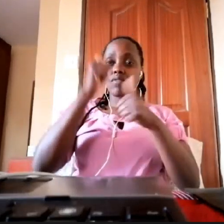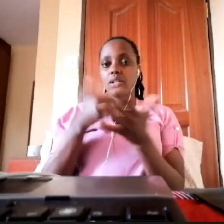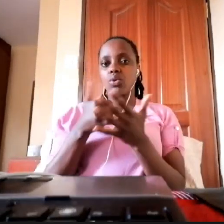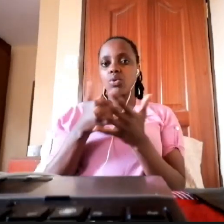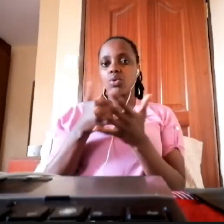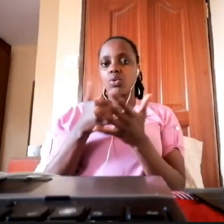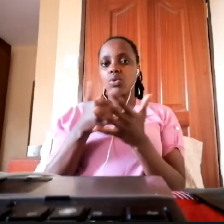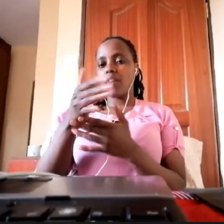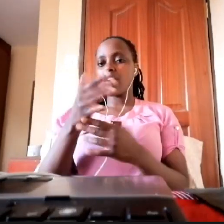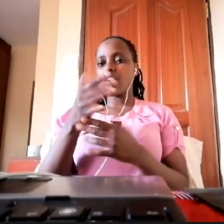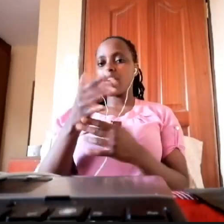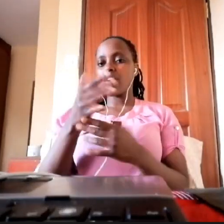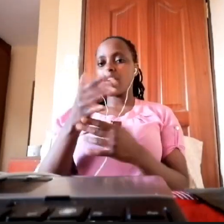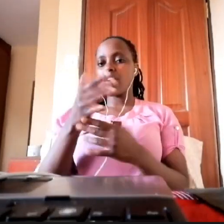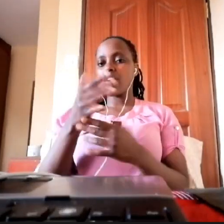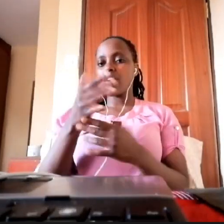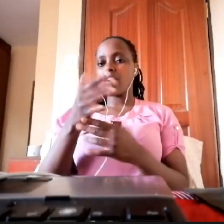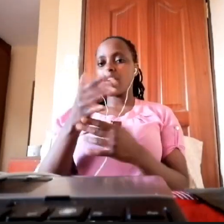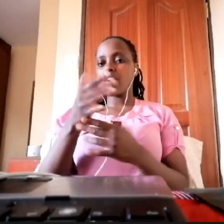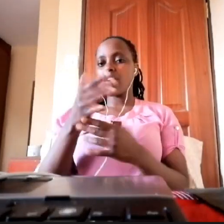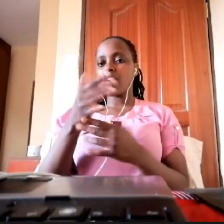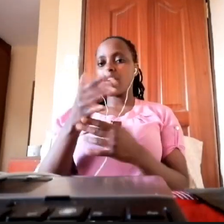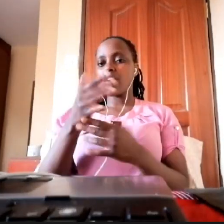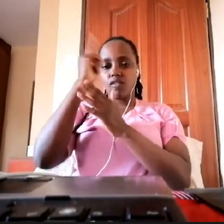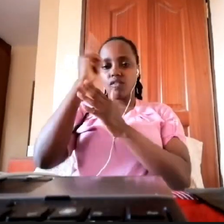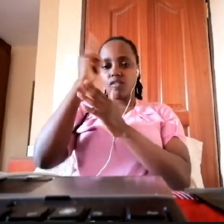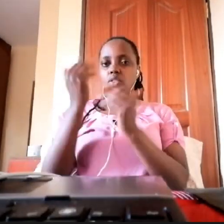to defend the best interests of the child.